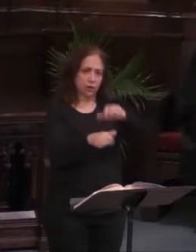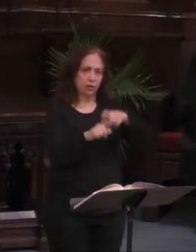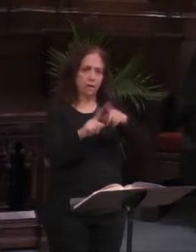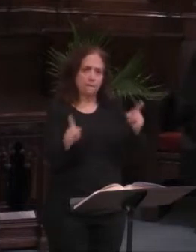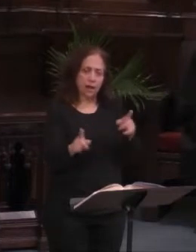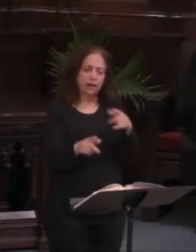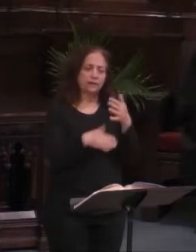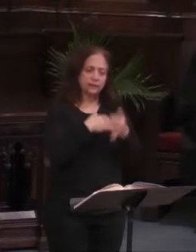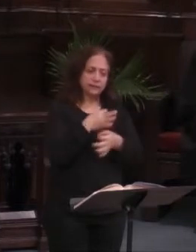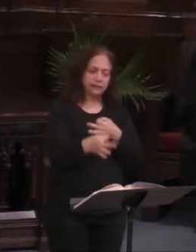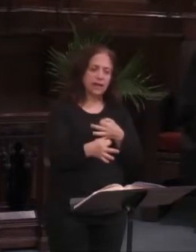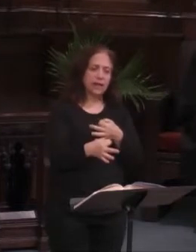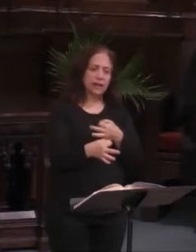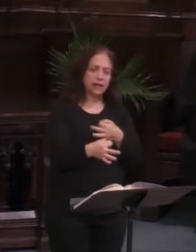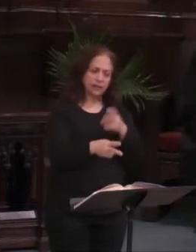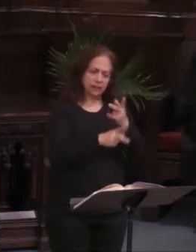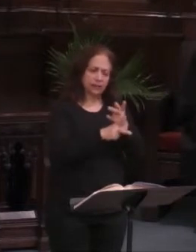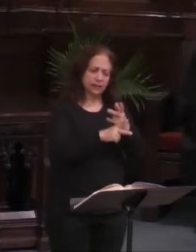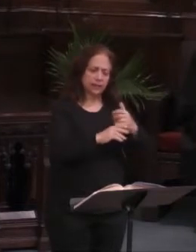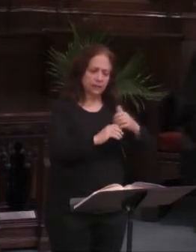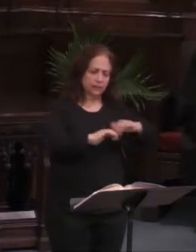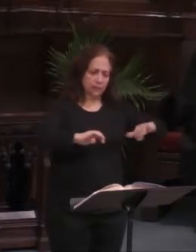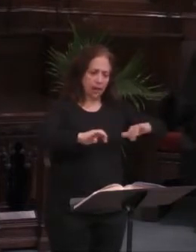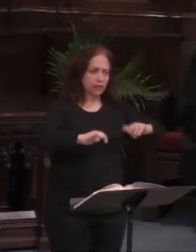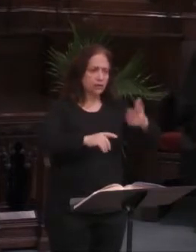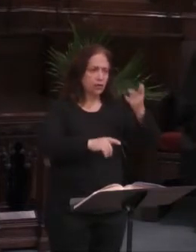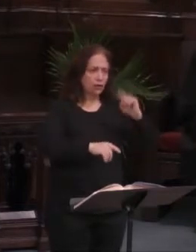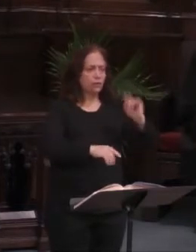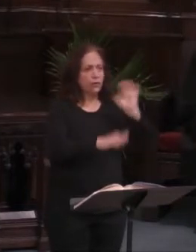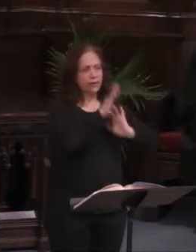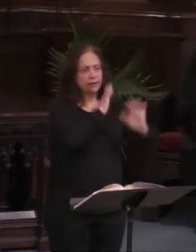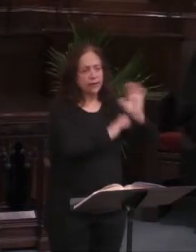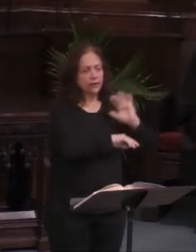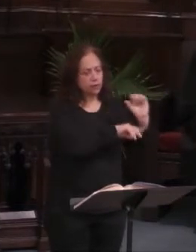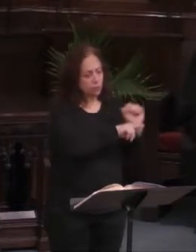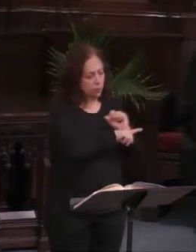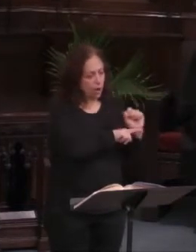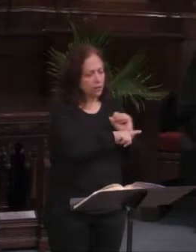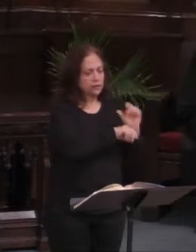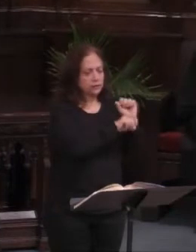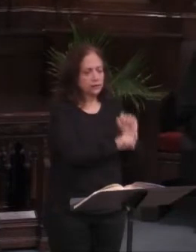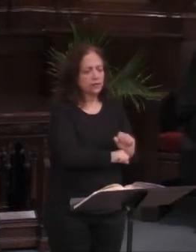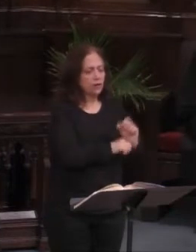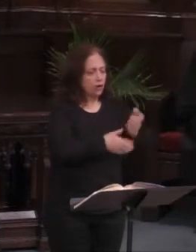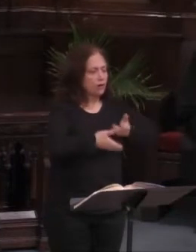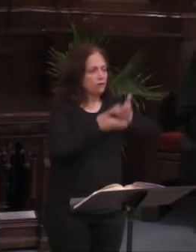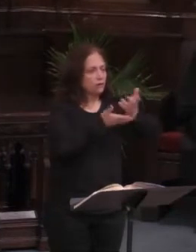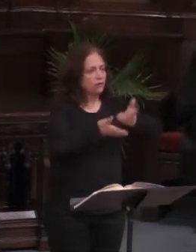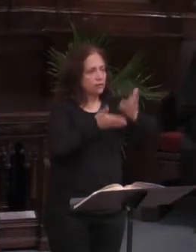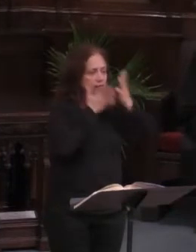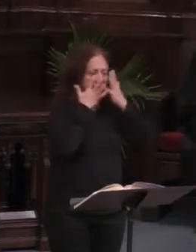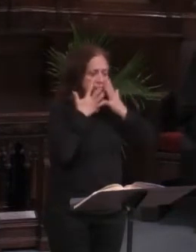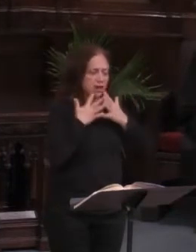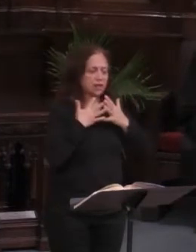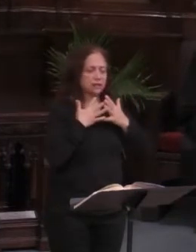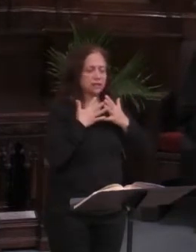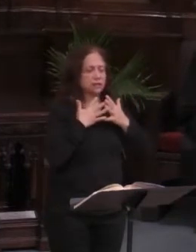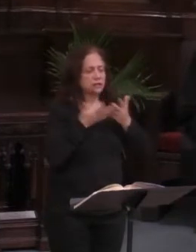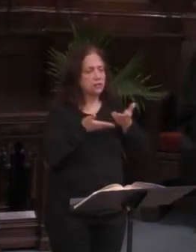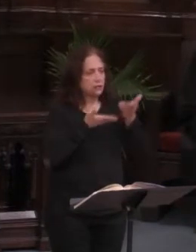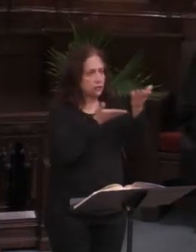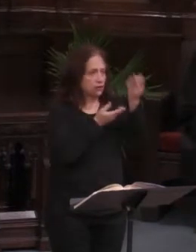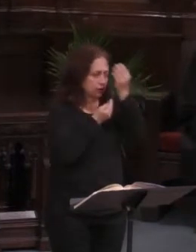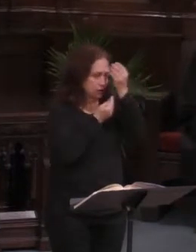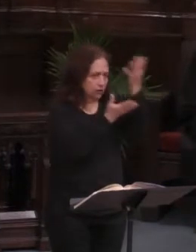rather let us hold space for the ancient practice of lifting our sadness to the